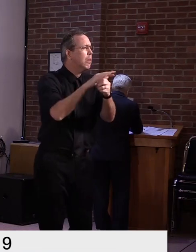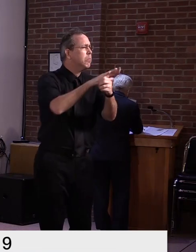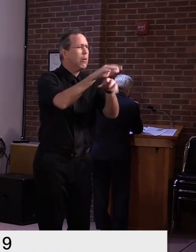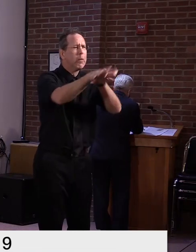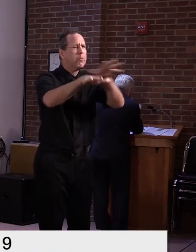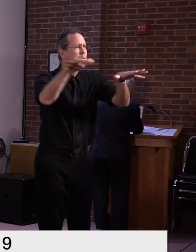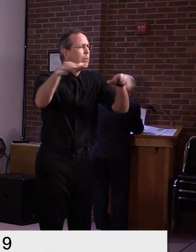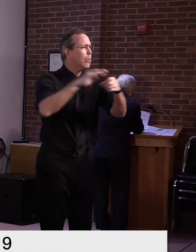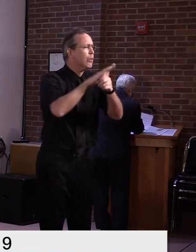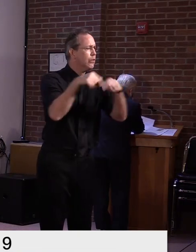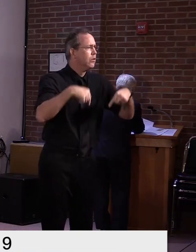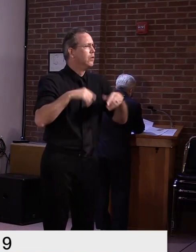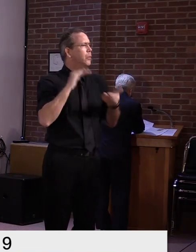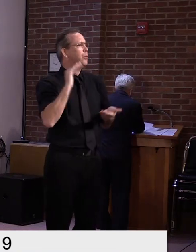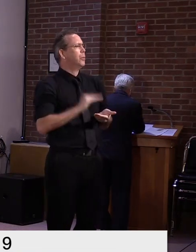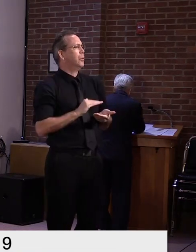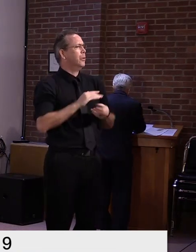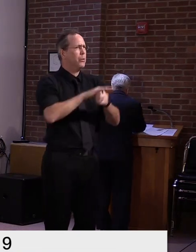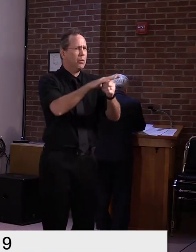tragic loss of life.